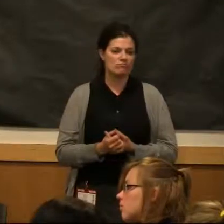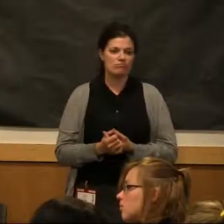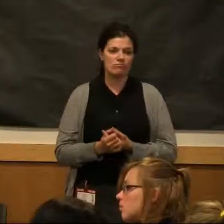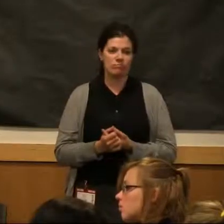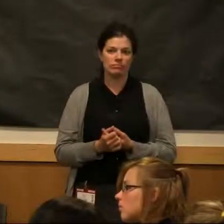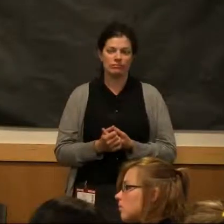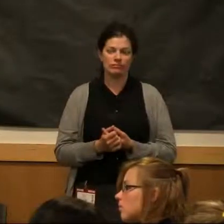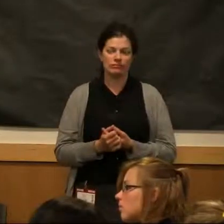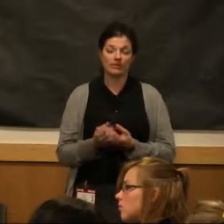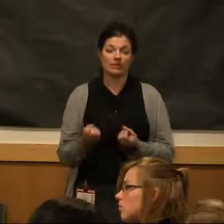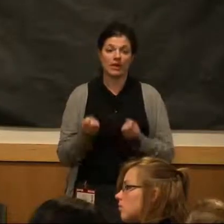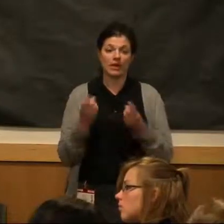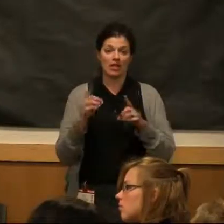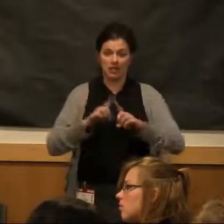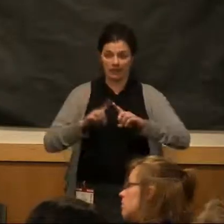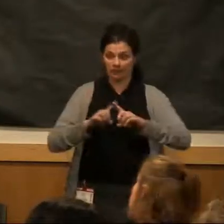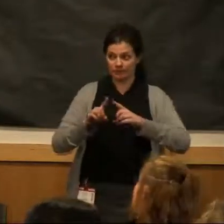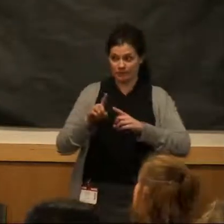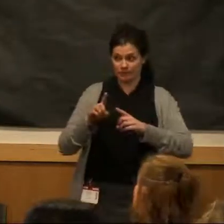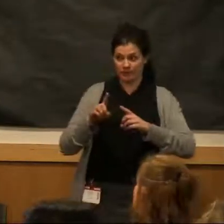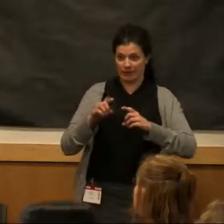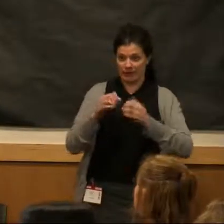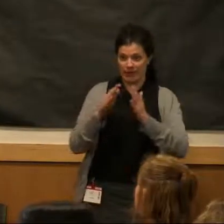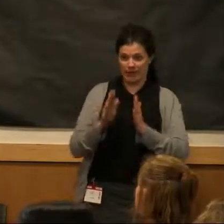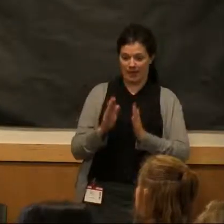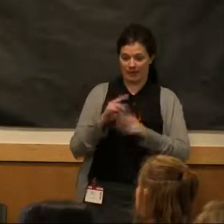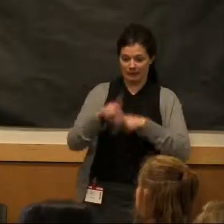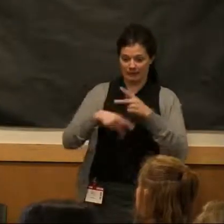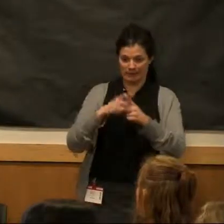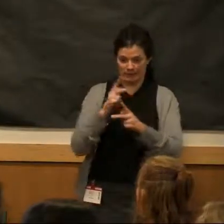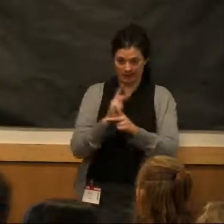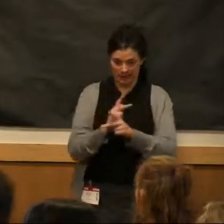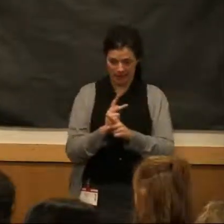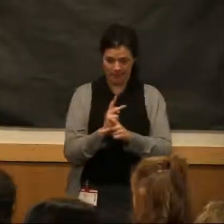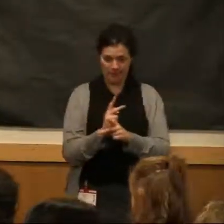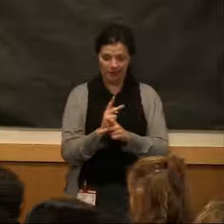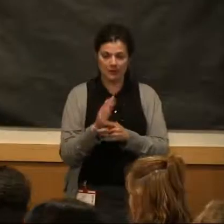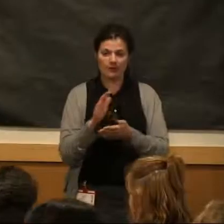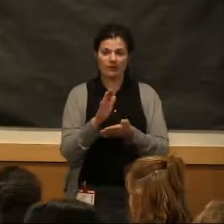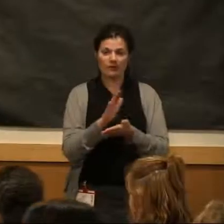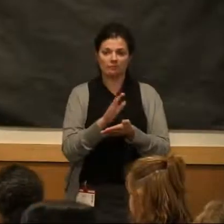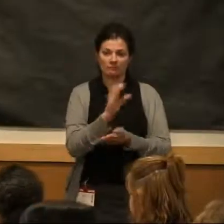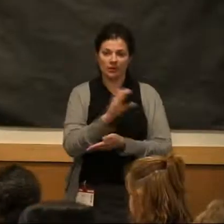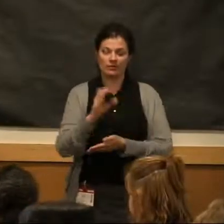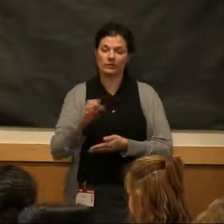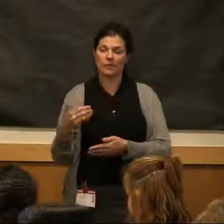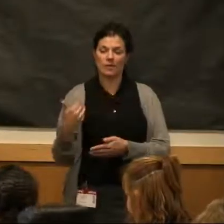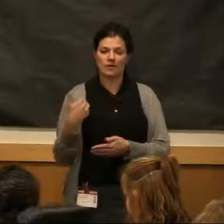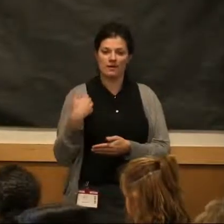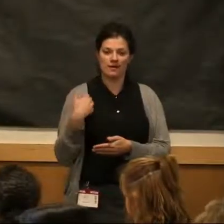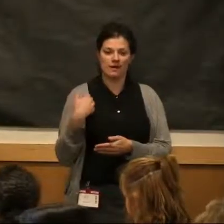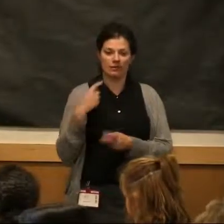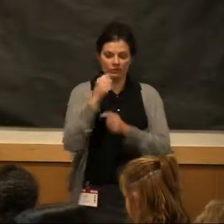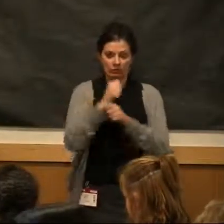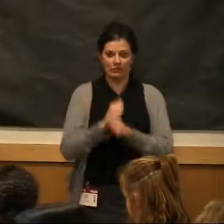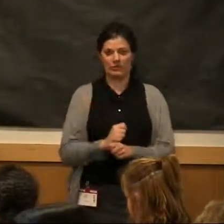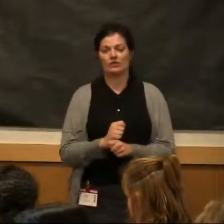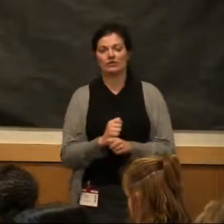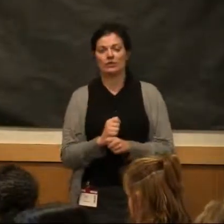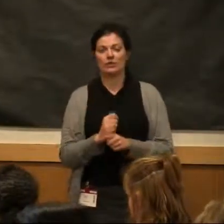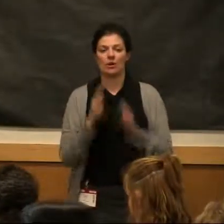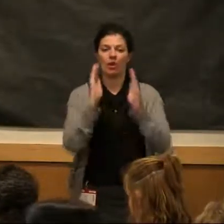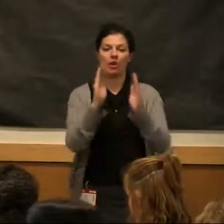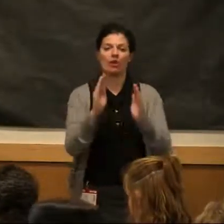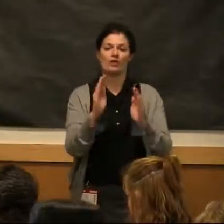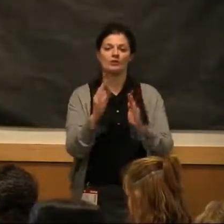There's lots of different housing types on college campuses. At Colorado College, we have traditional residence halls. We have 3 of those.